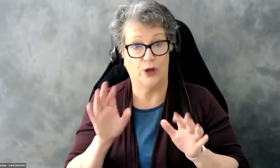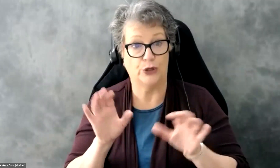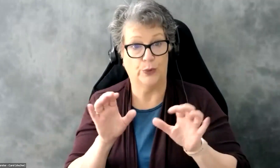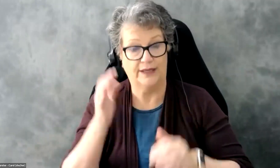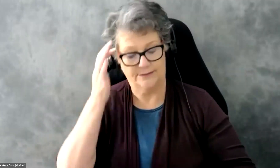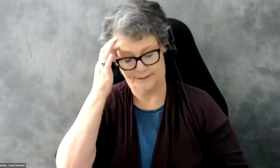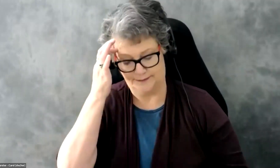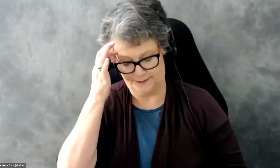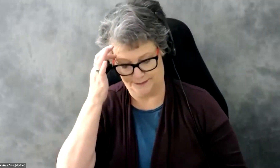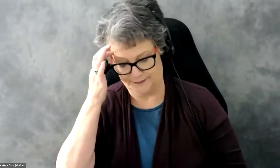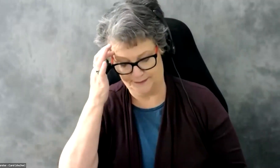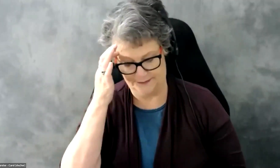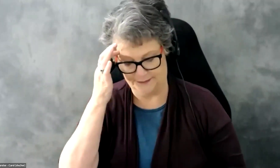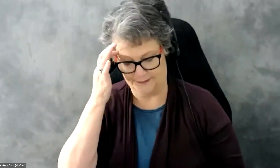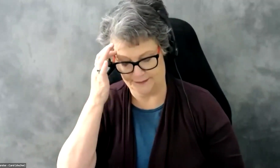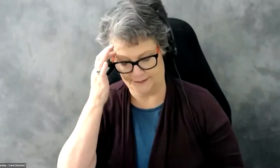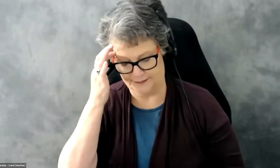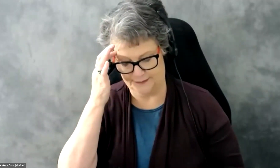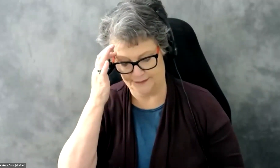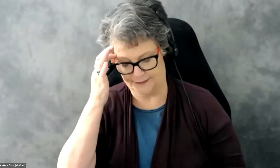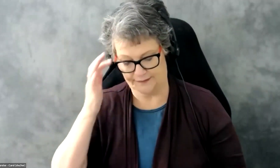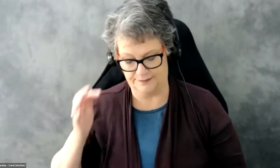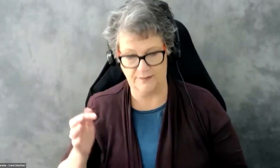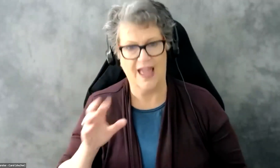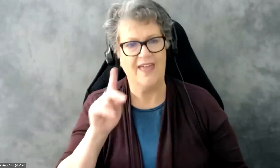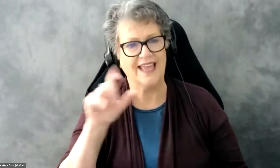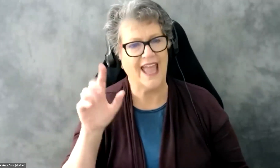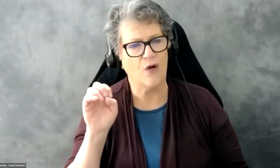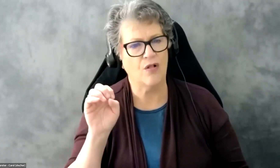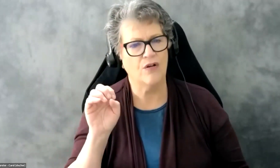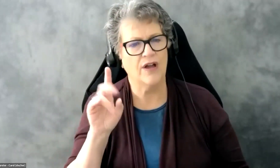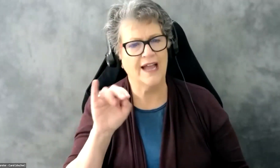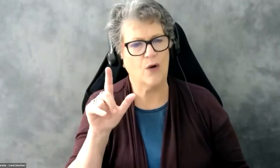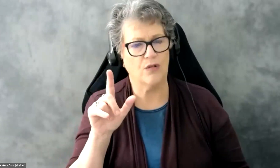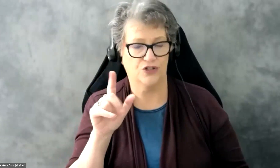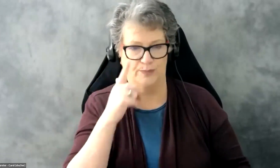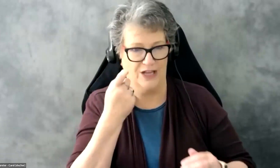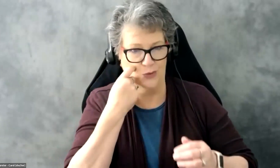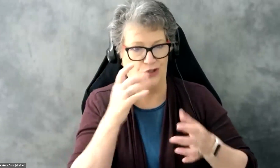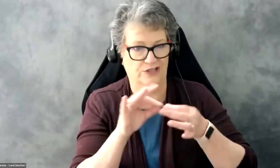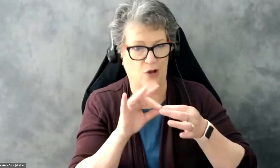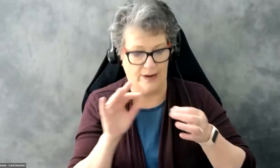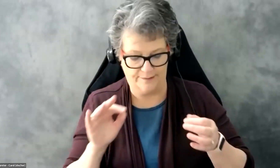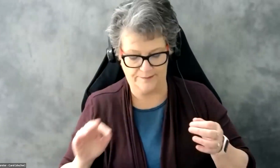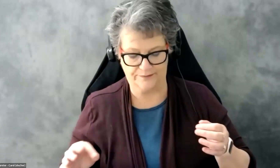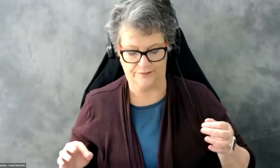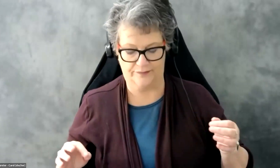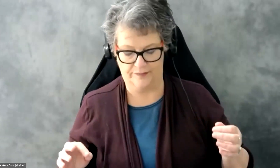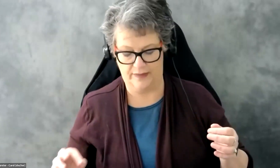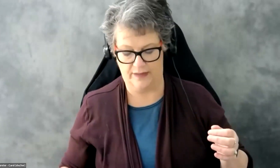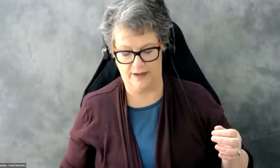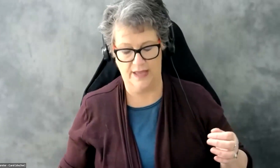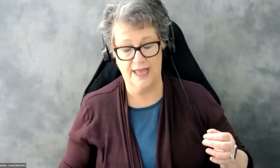And then Carol Watillo, I just because you just commented on the other thing, I wonder if you